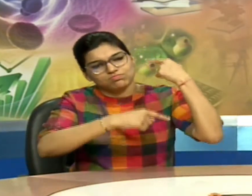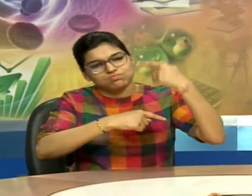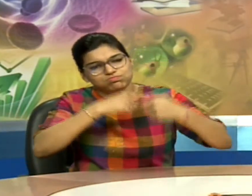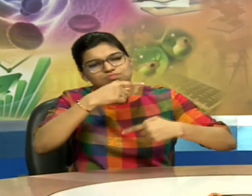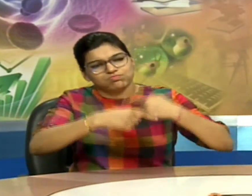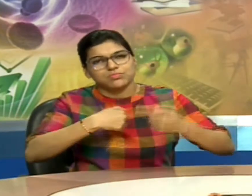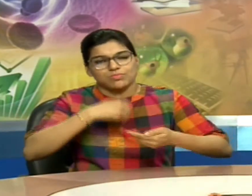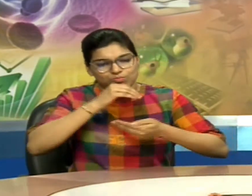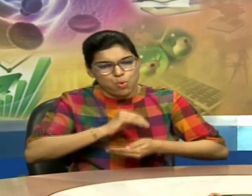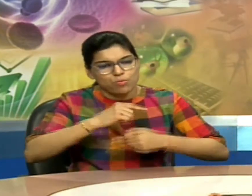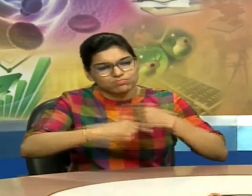not cut them,